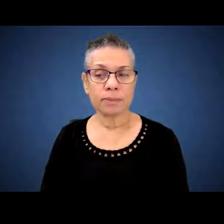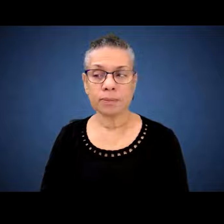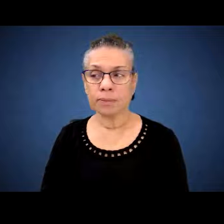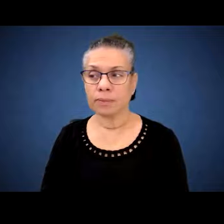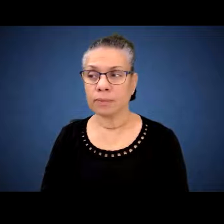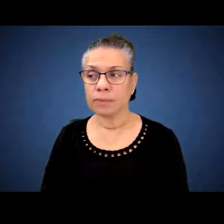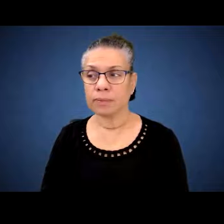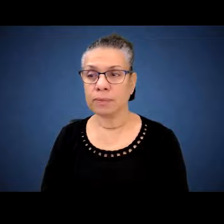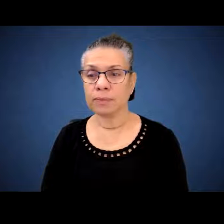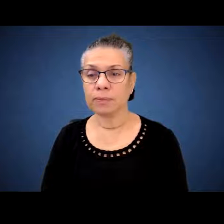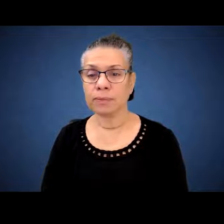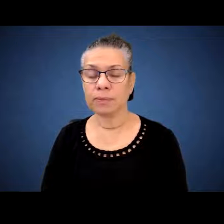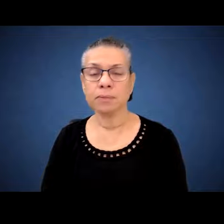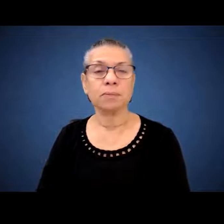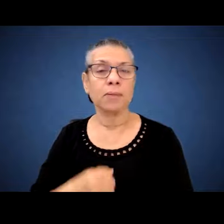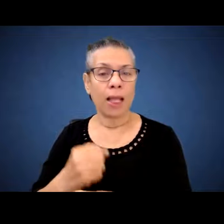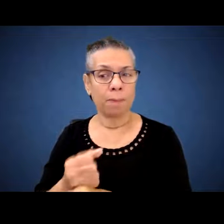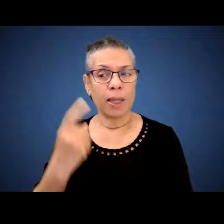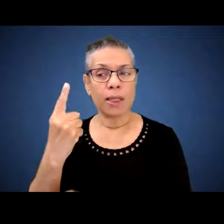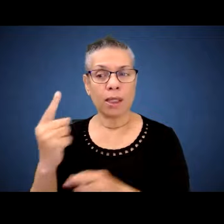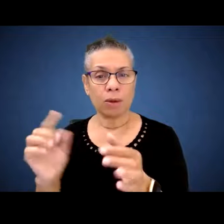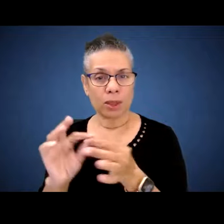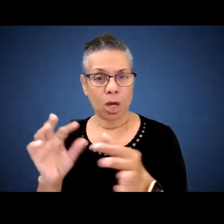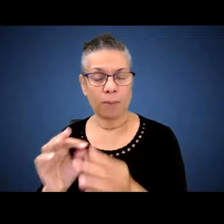Okay, I'm making a note of that.